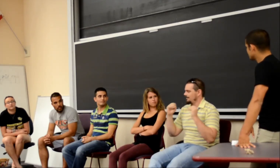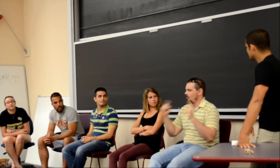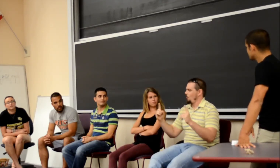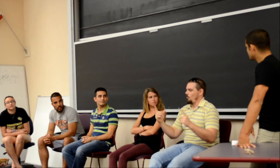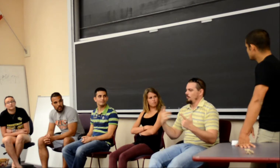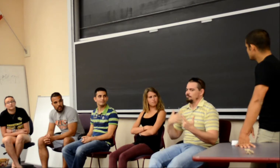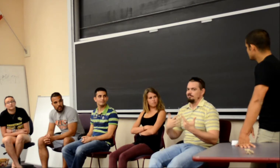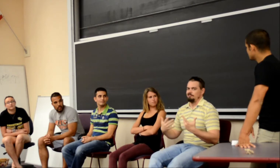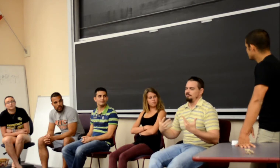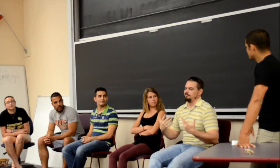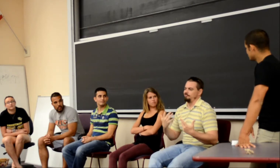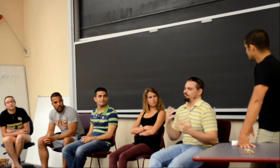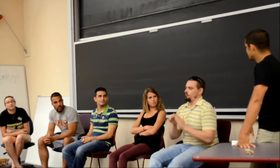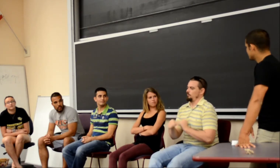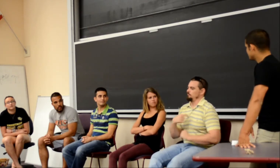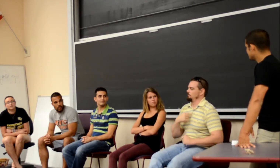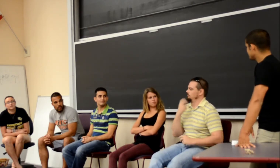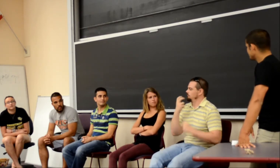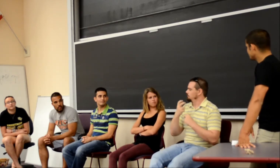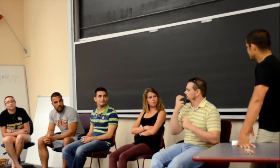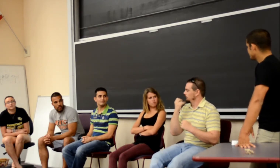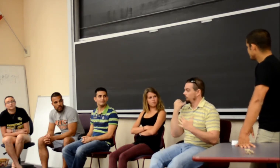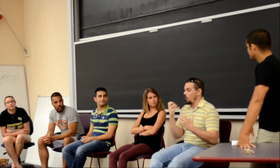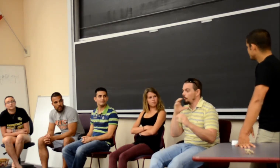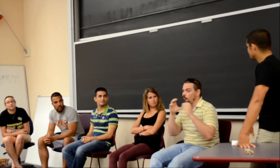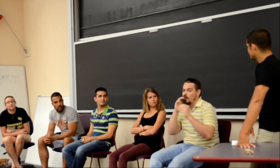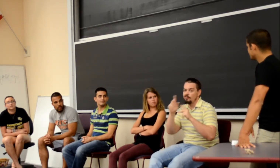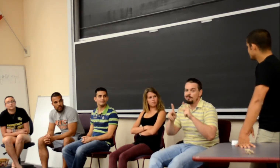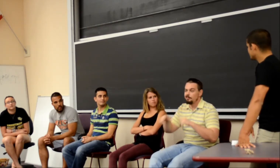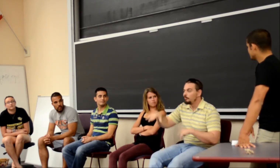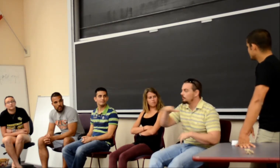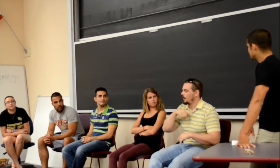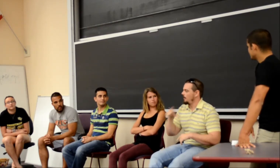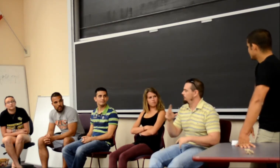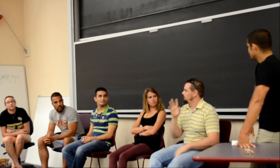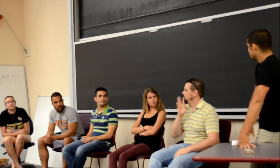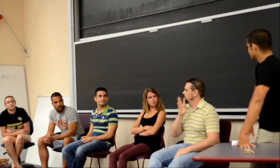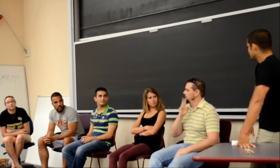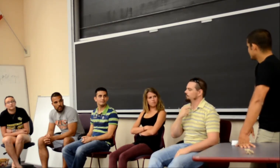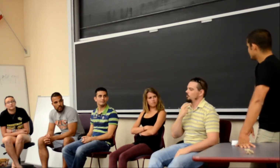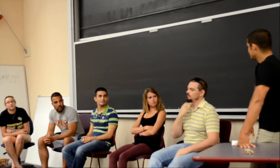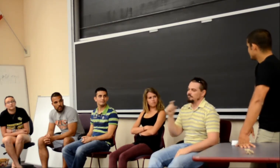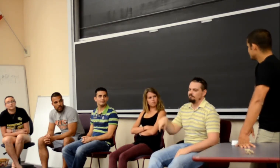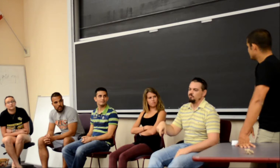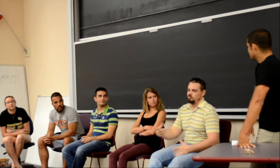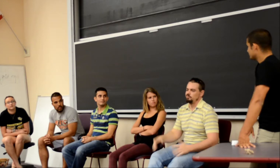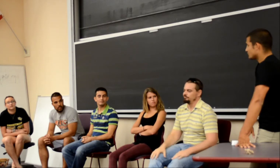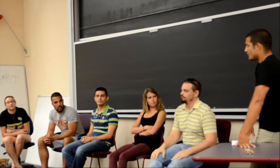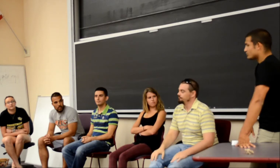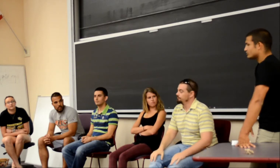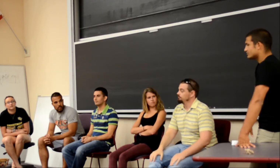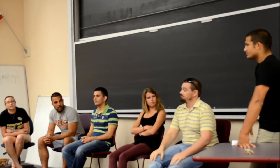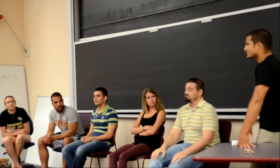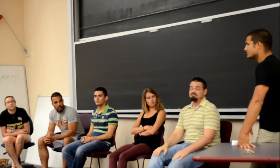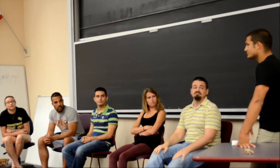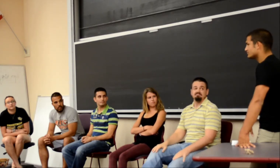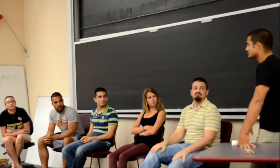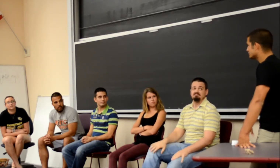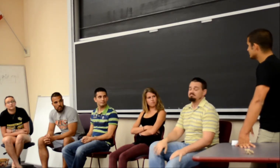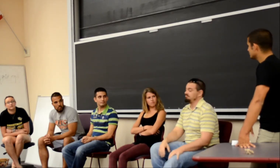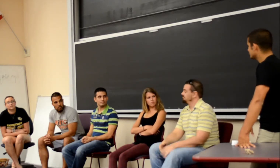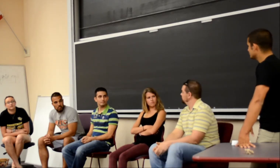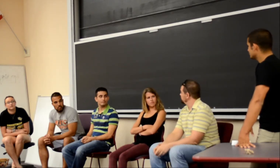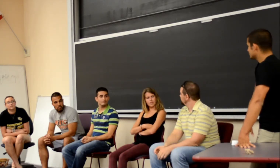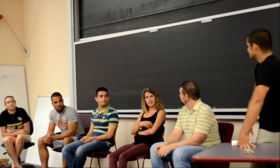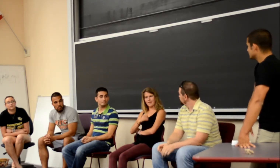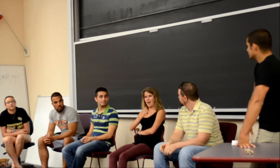but no one in my family signed, so they forced me to communicate orally. I had to use my voice with them,